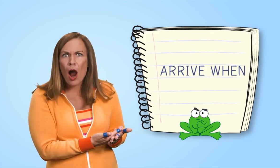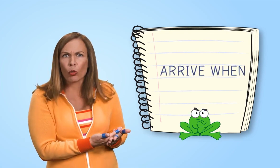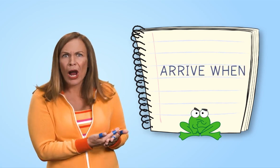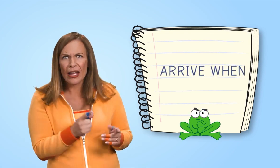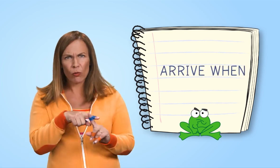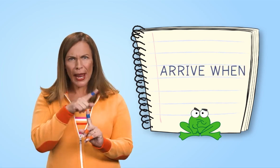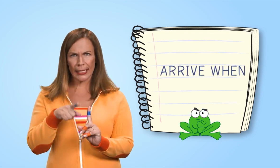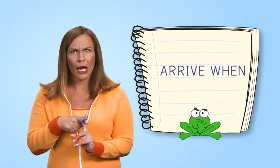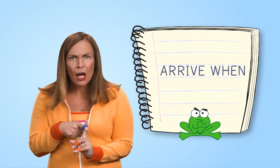Arrive when?